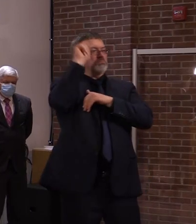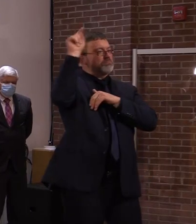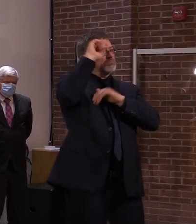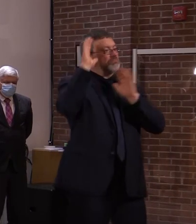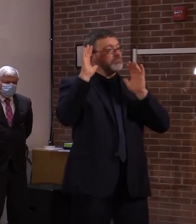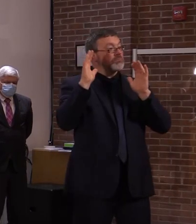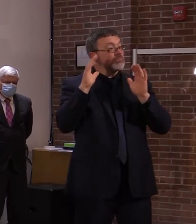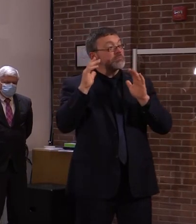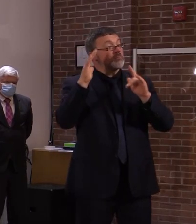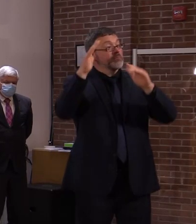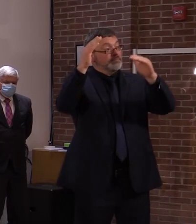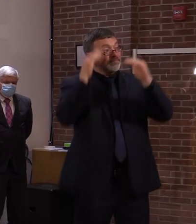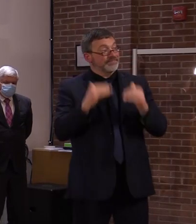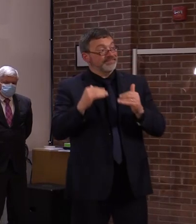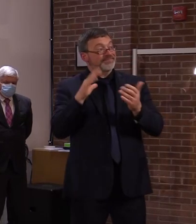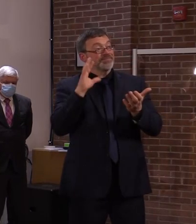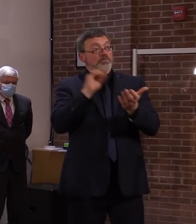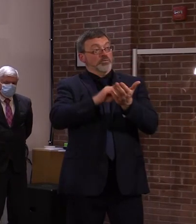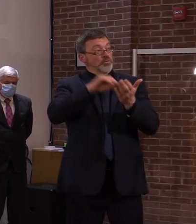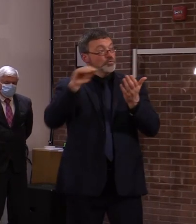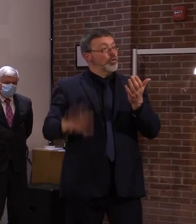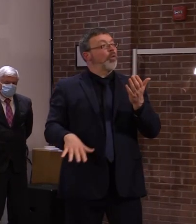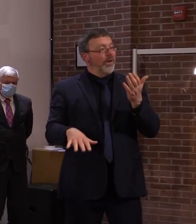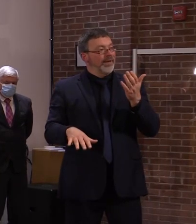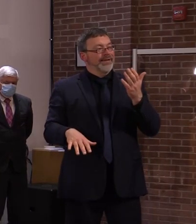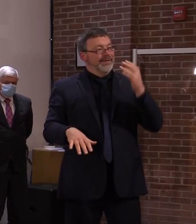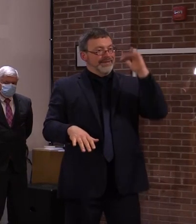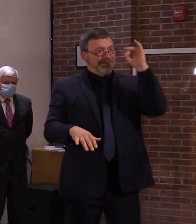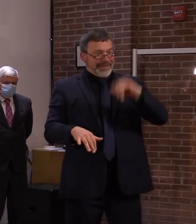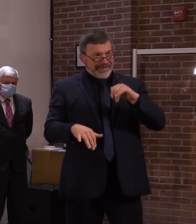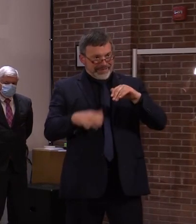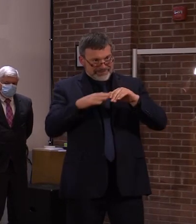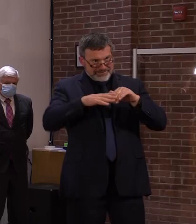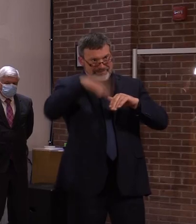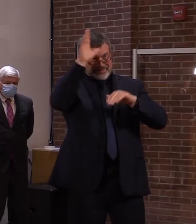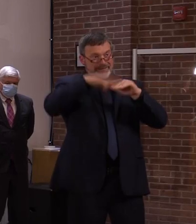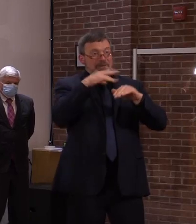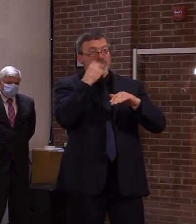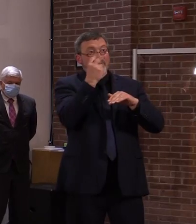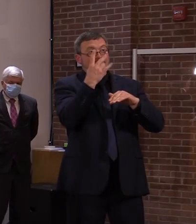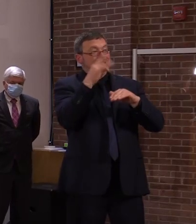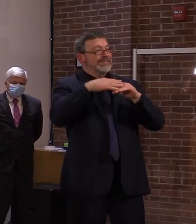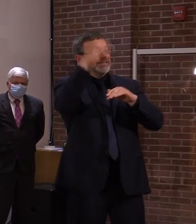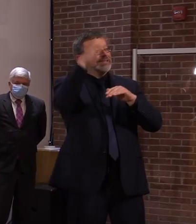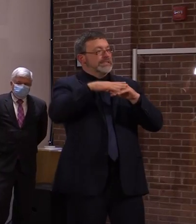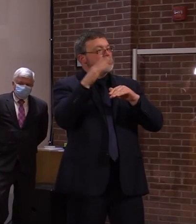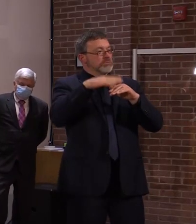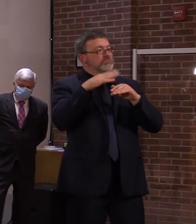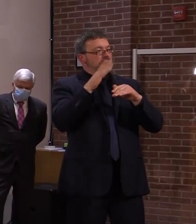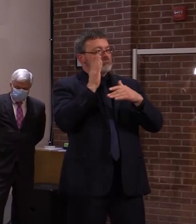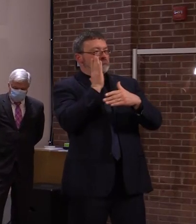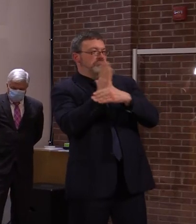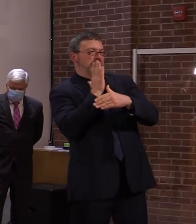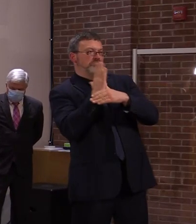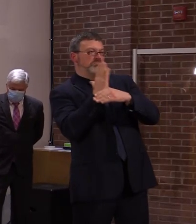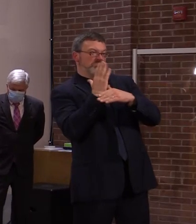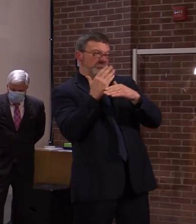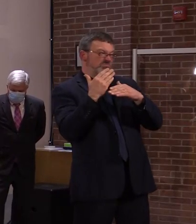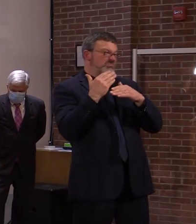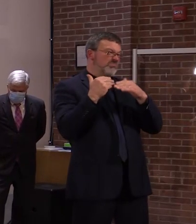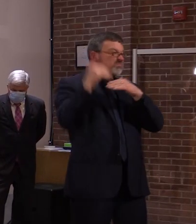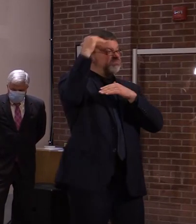is was eligible previously, the 12 to 18 year olds, we also had a state average high vaccination rate, I think